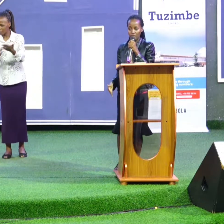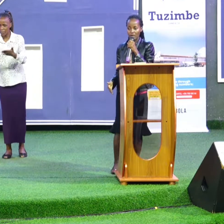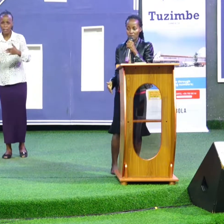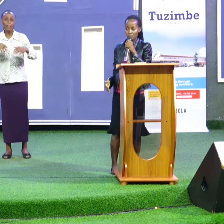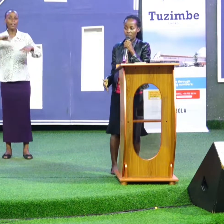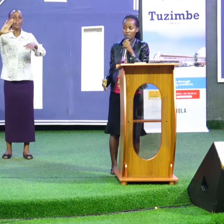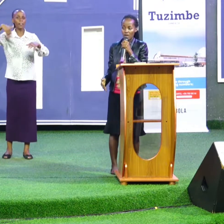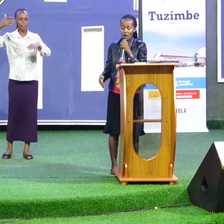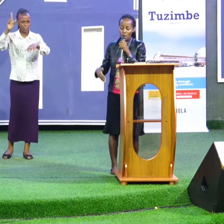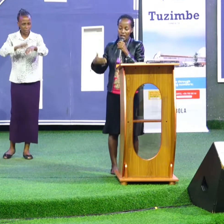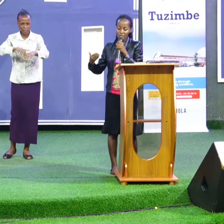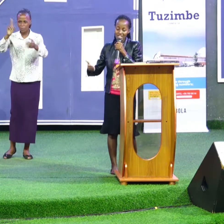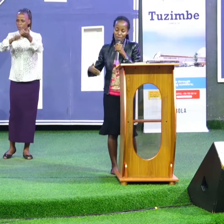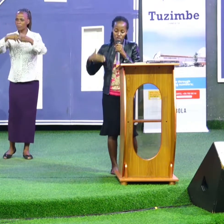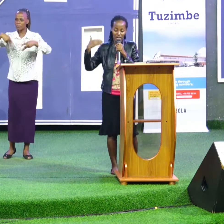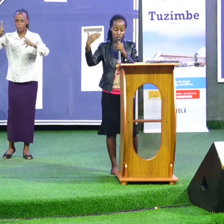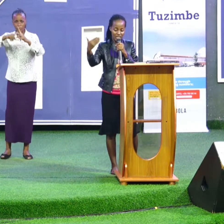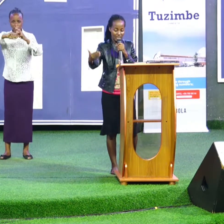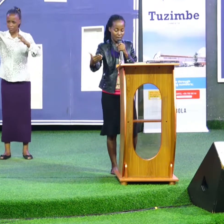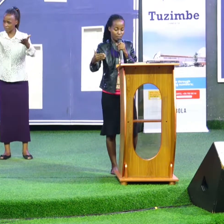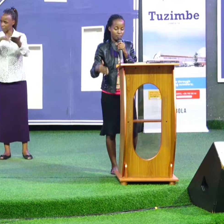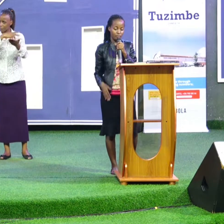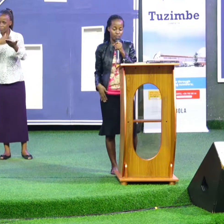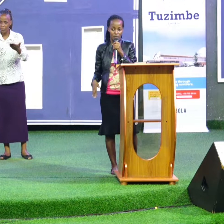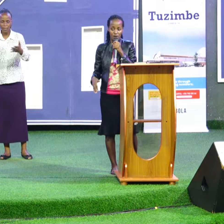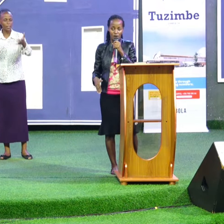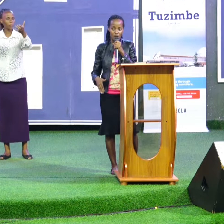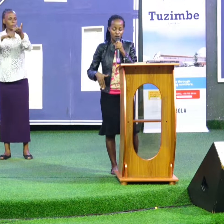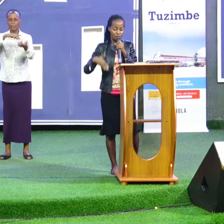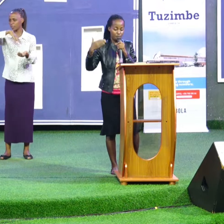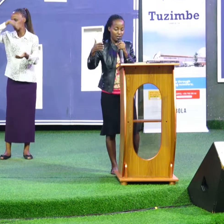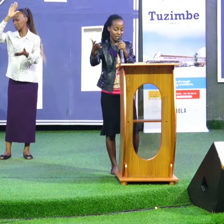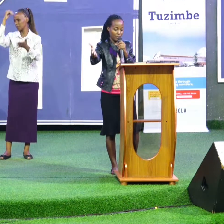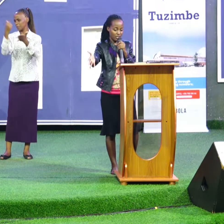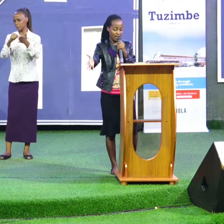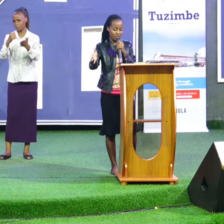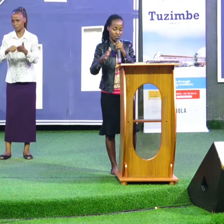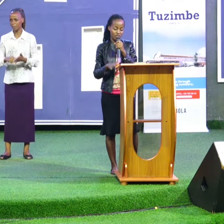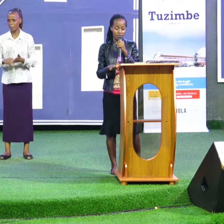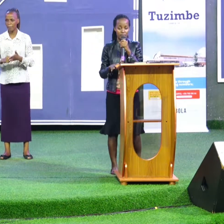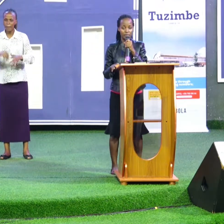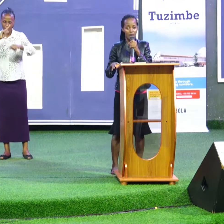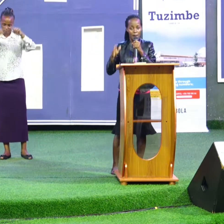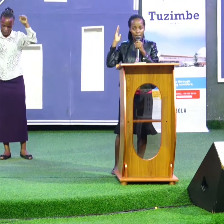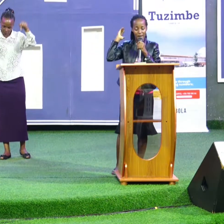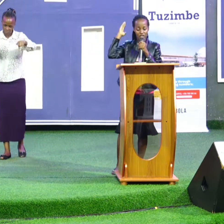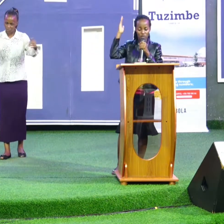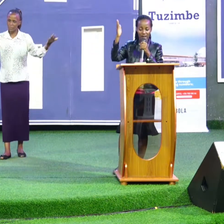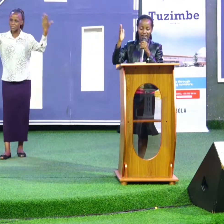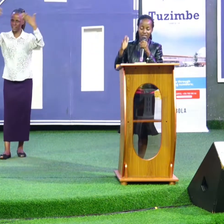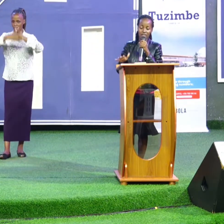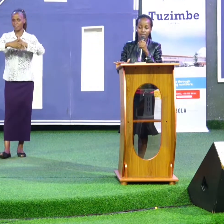you fail. Every time you try to escape, you find bigger challenges.